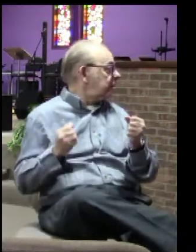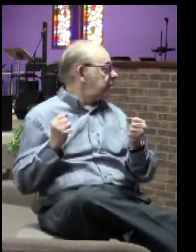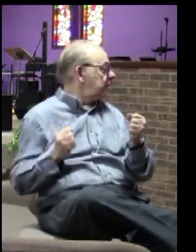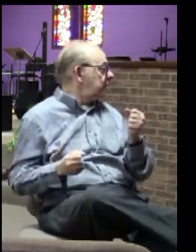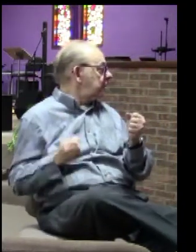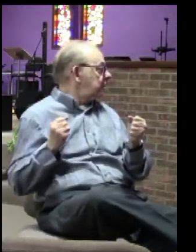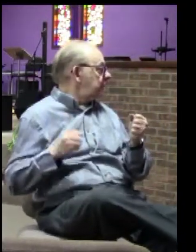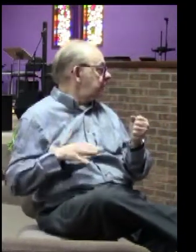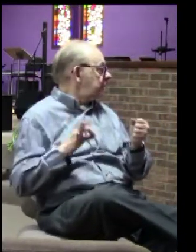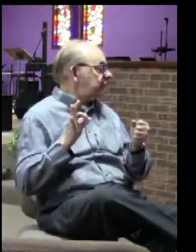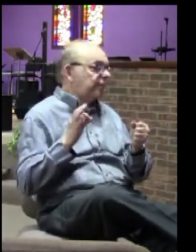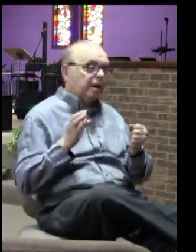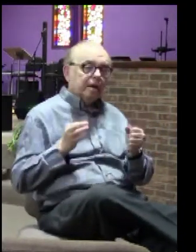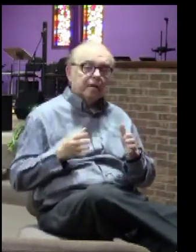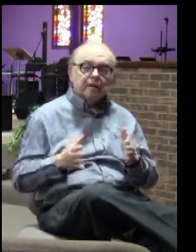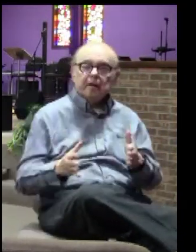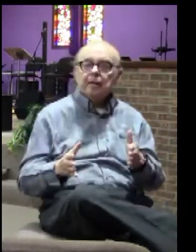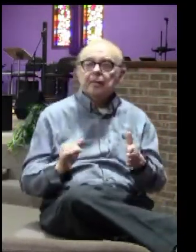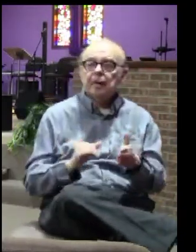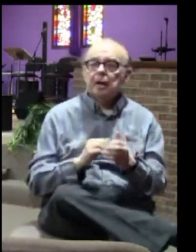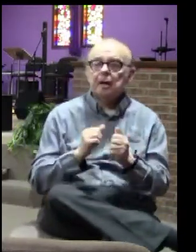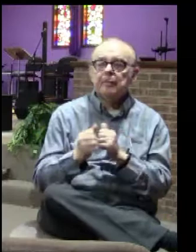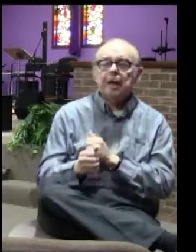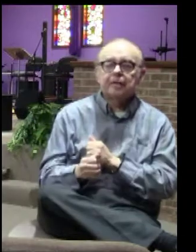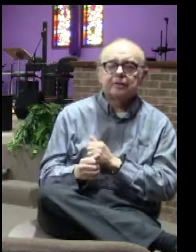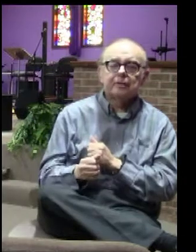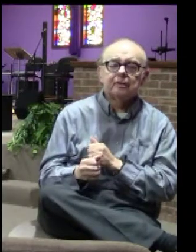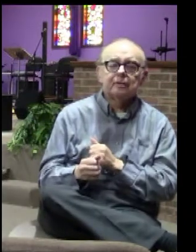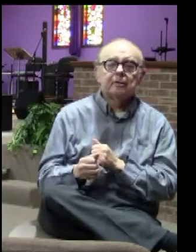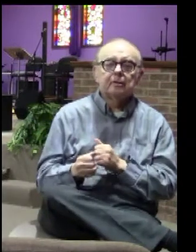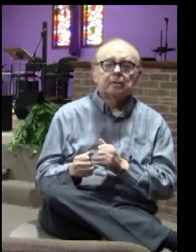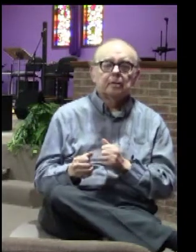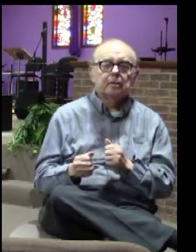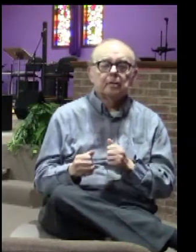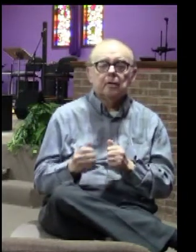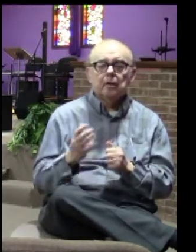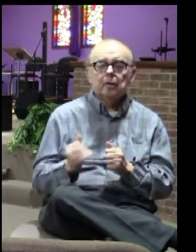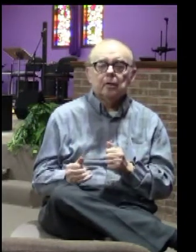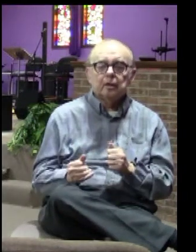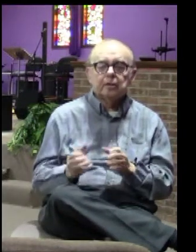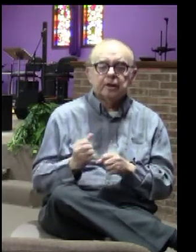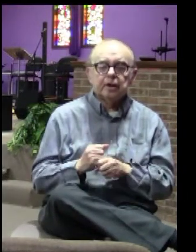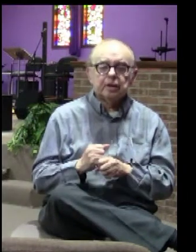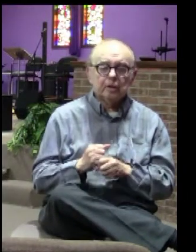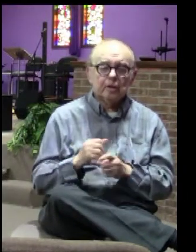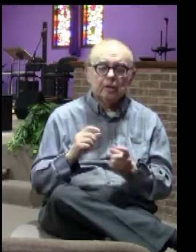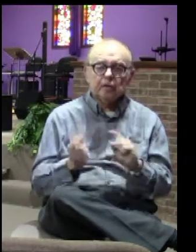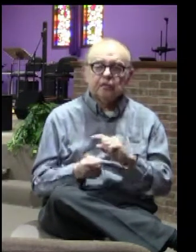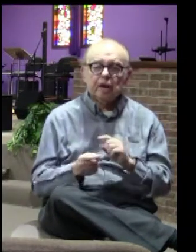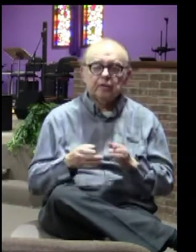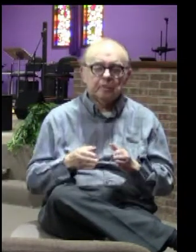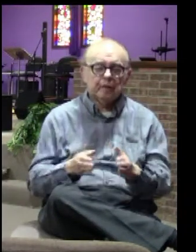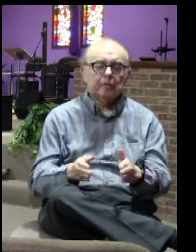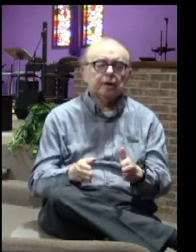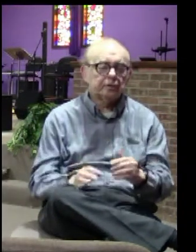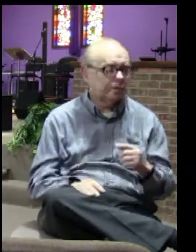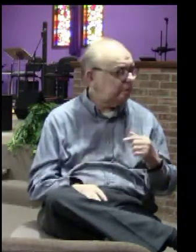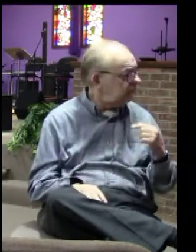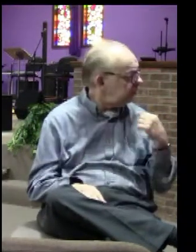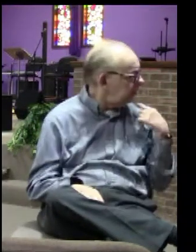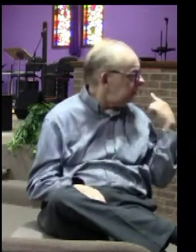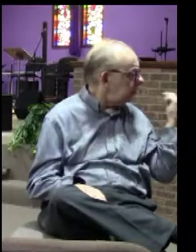a driveway that I had passed in order to get turned around.